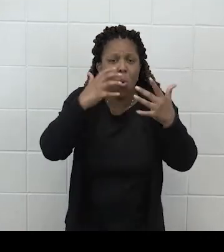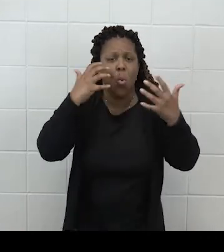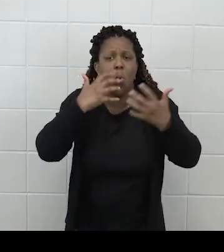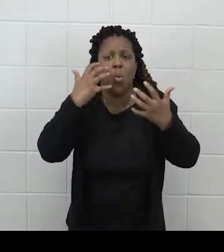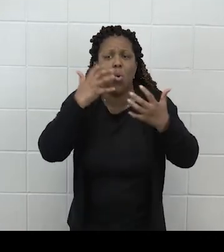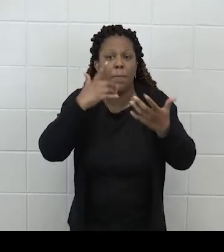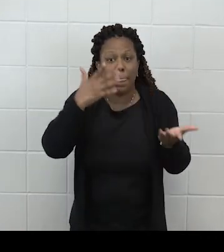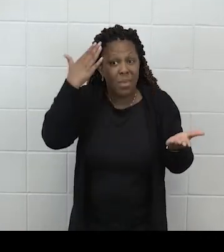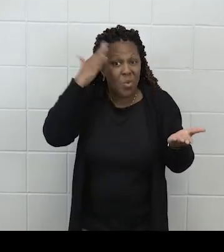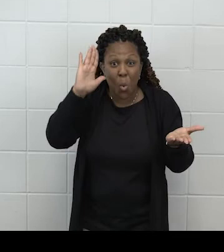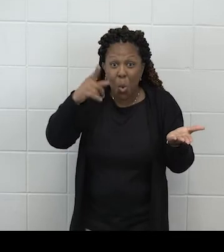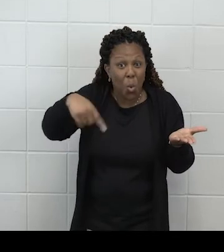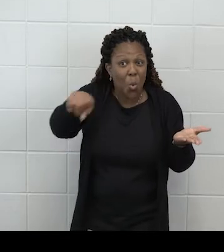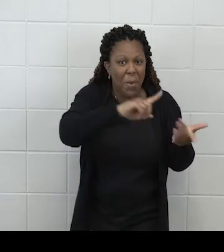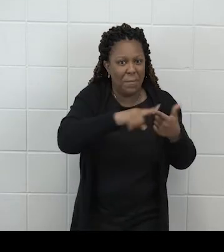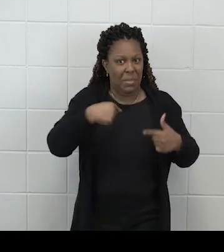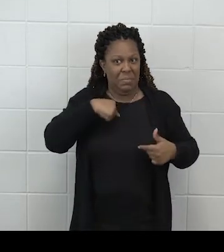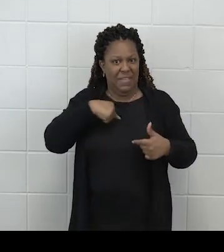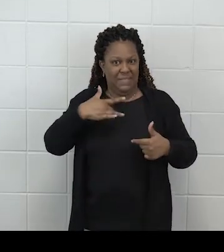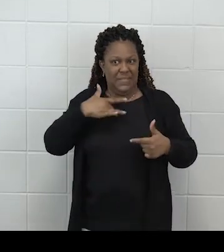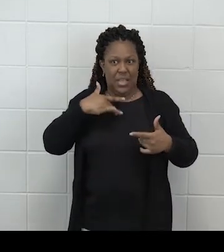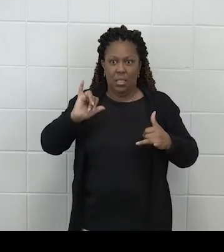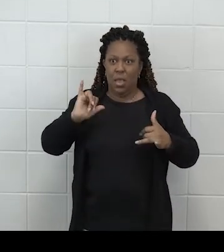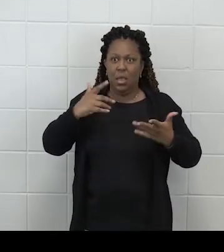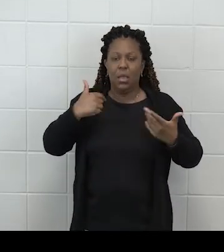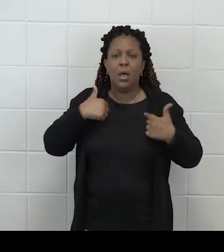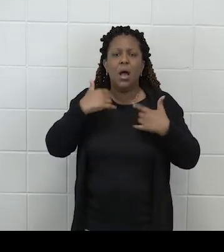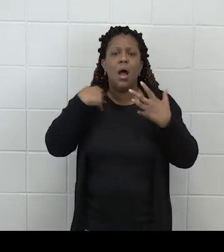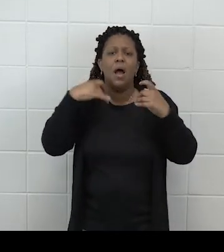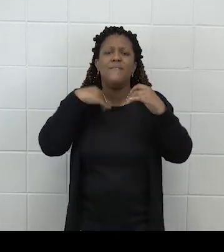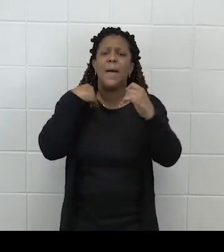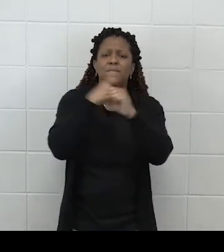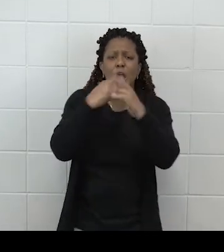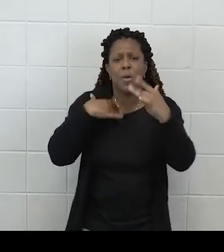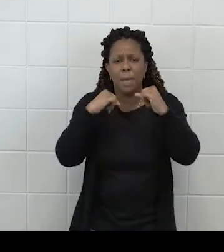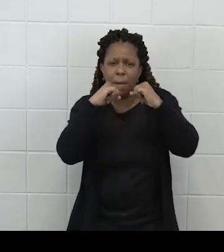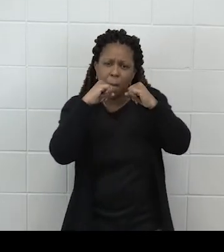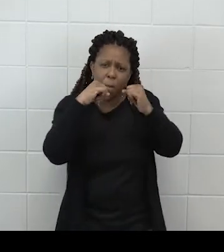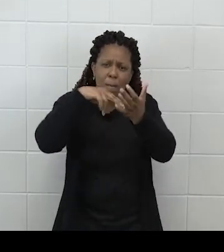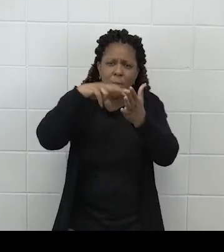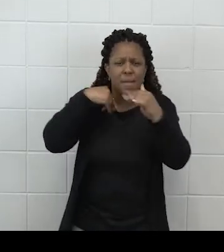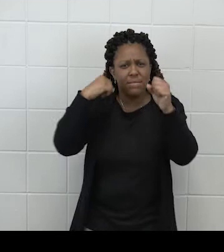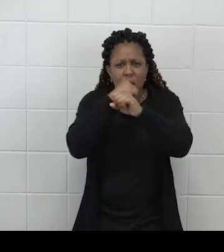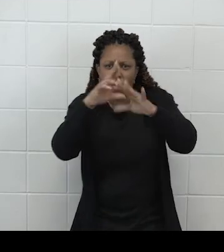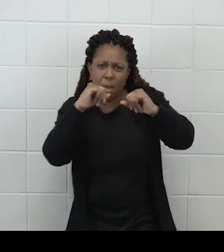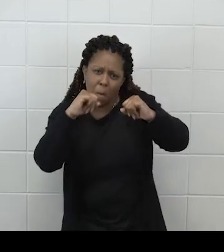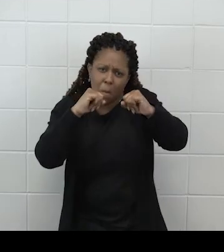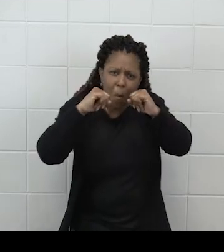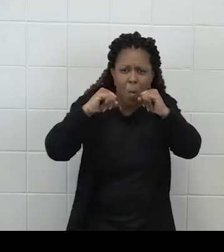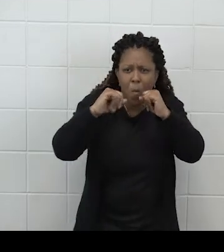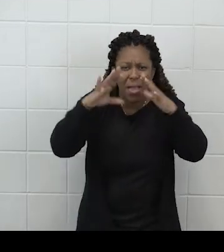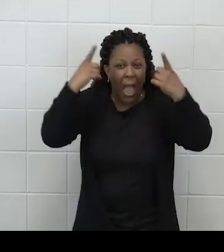feel like I'm a boxer contending in a championship fight. I'm in round three, and I'm